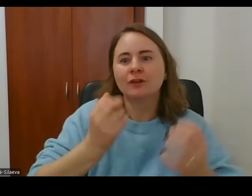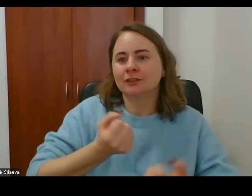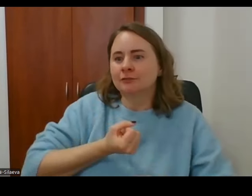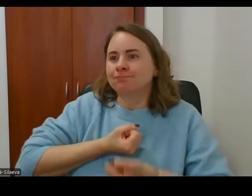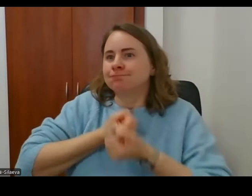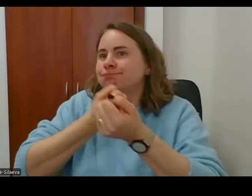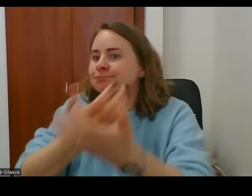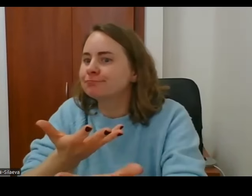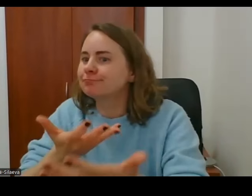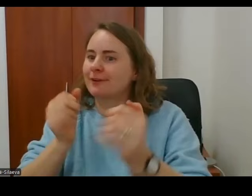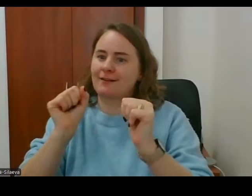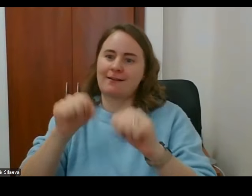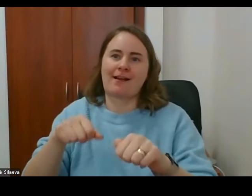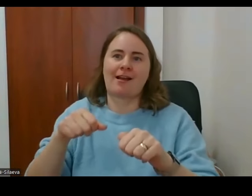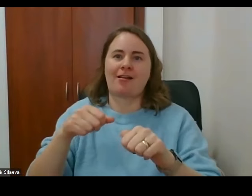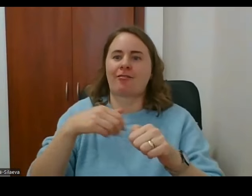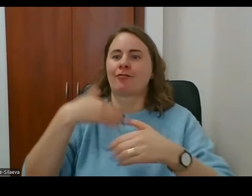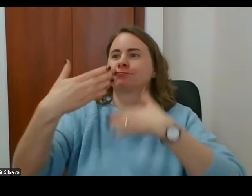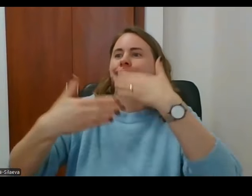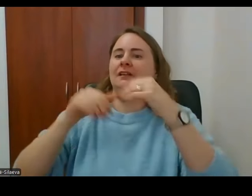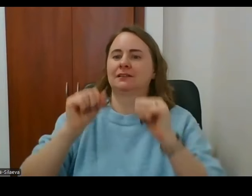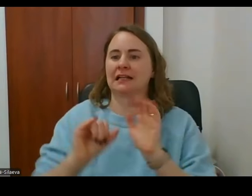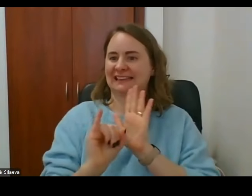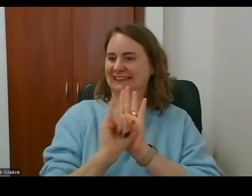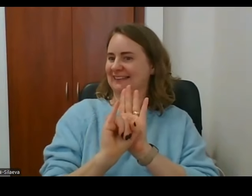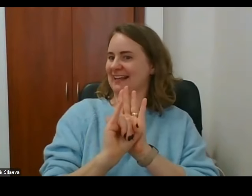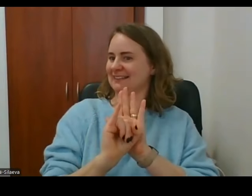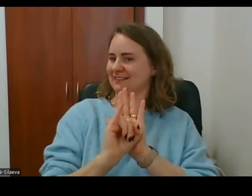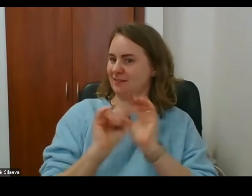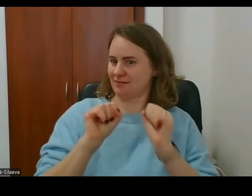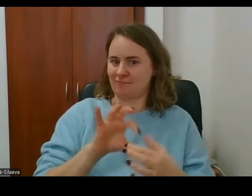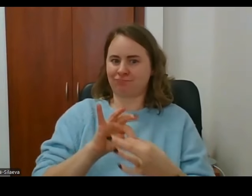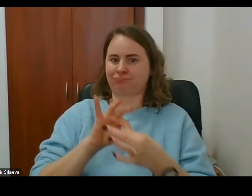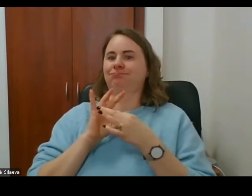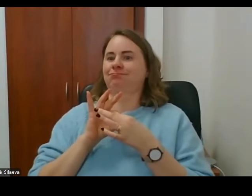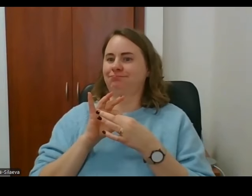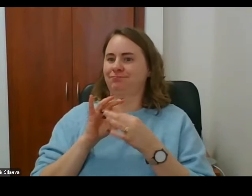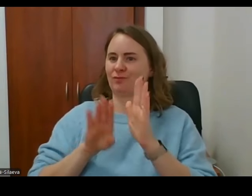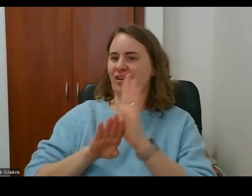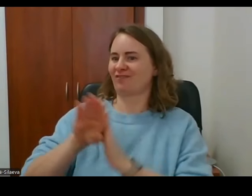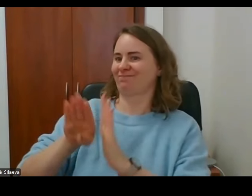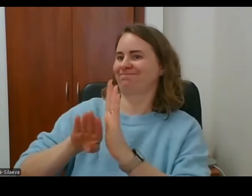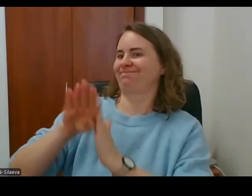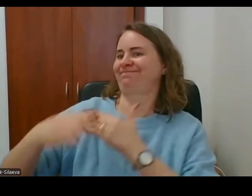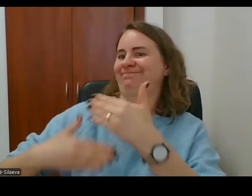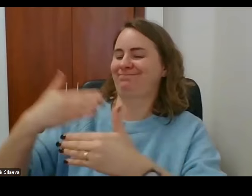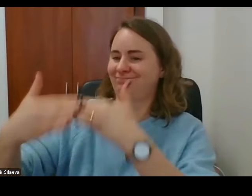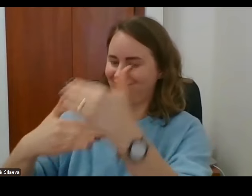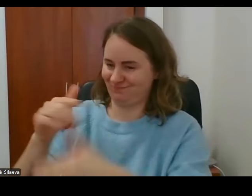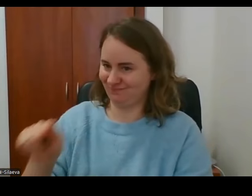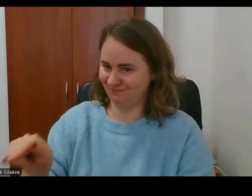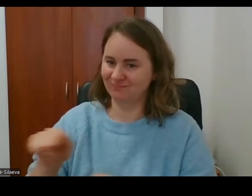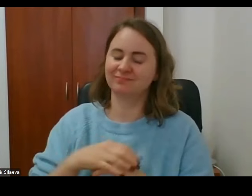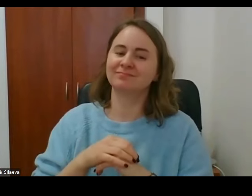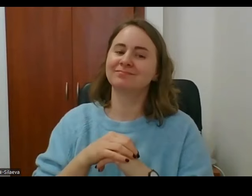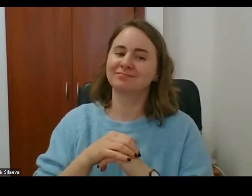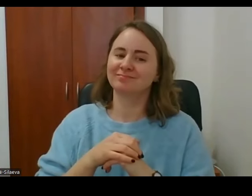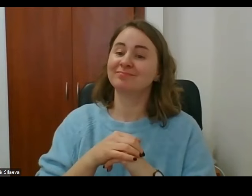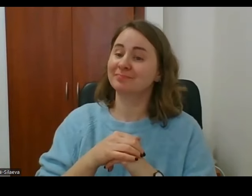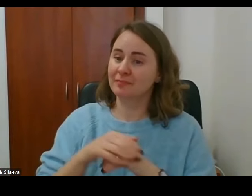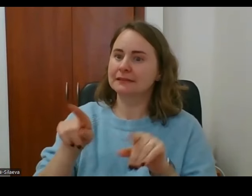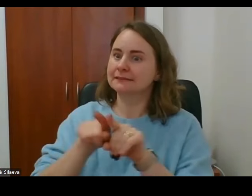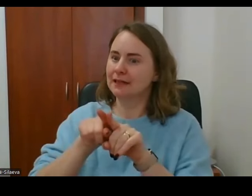first language for their communication, for their possibility to express themselves, to form their identity,